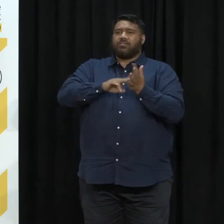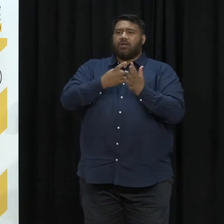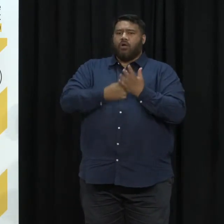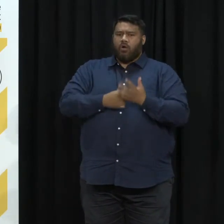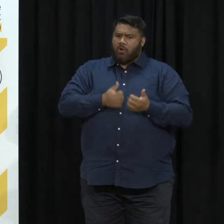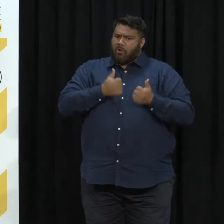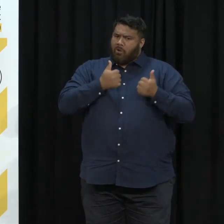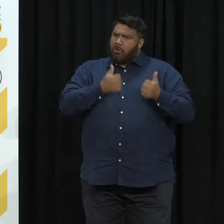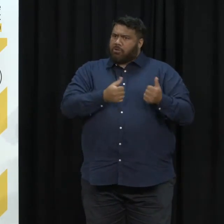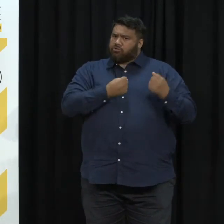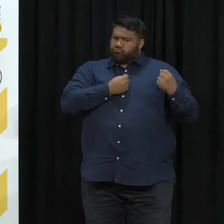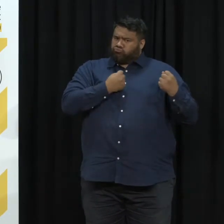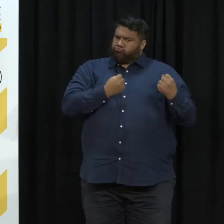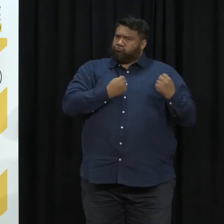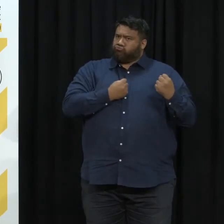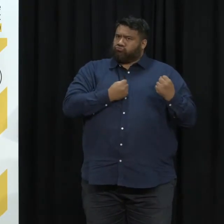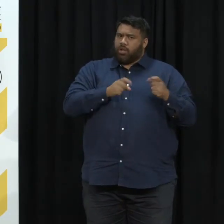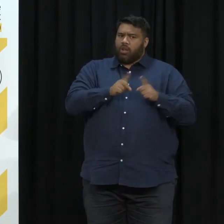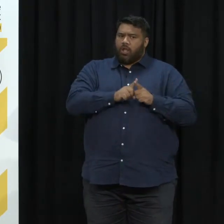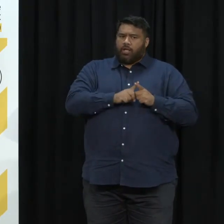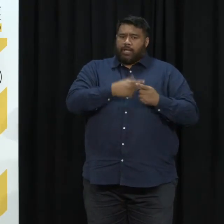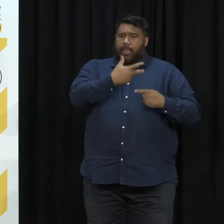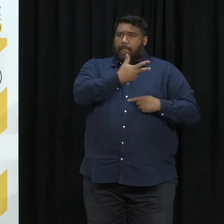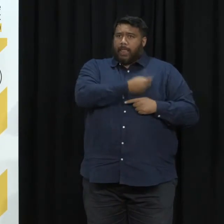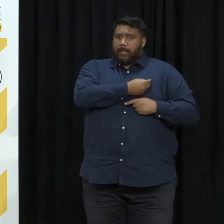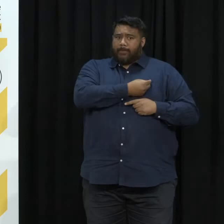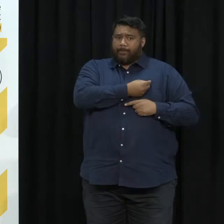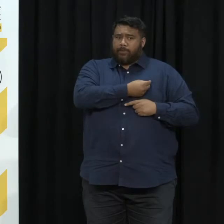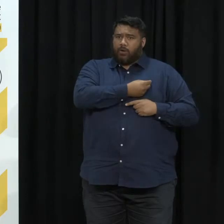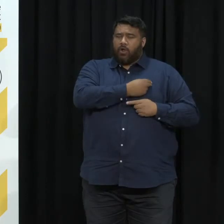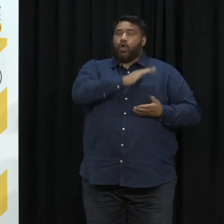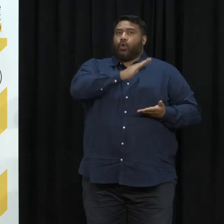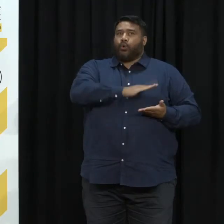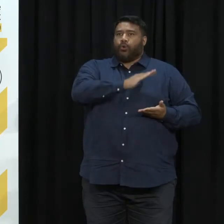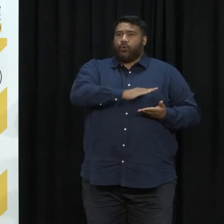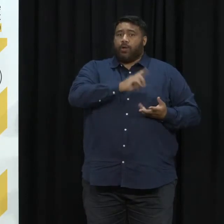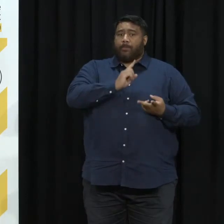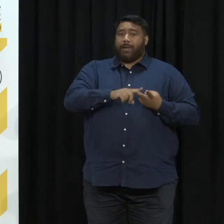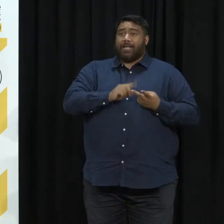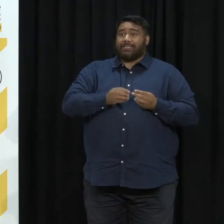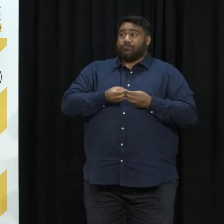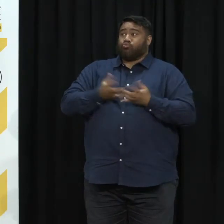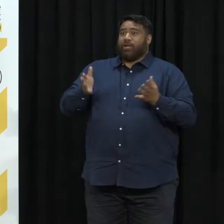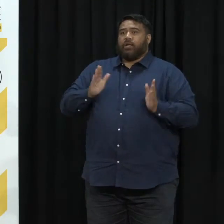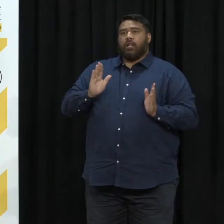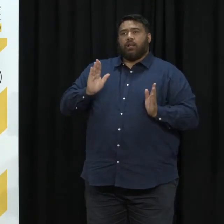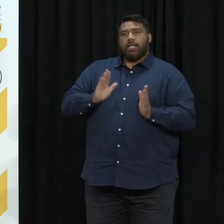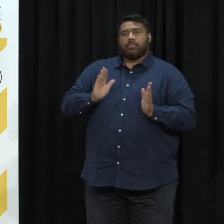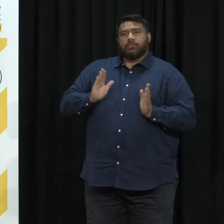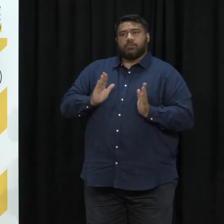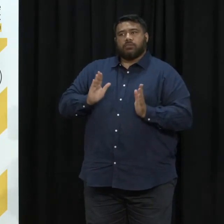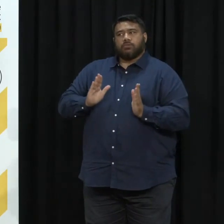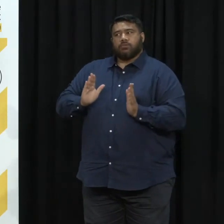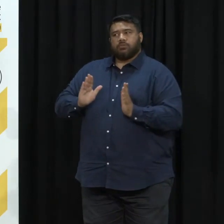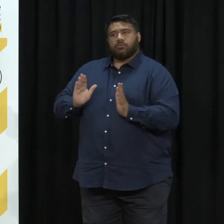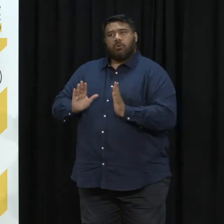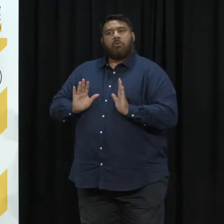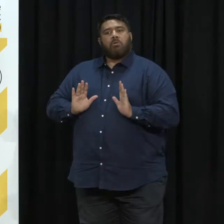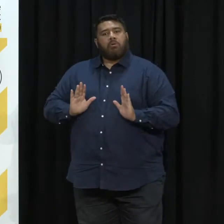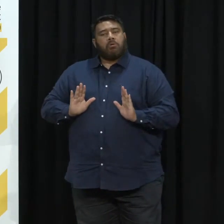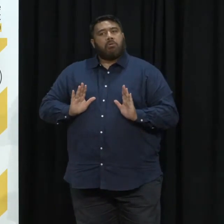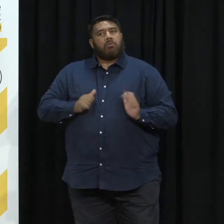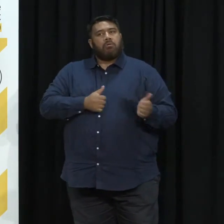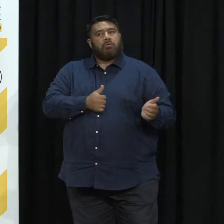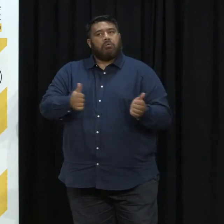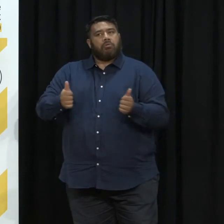disease, but also to reduce its transmission. So with vaccination of border staff underway, we are in a stronger position. With that first